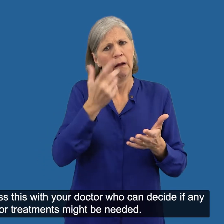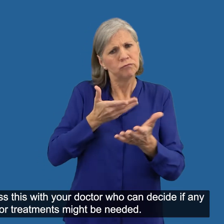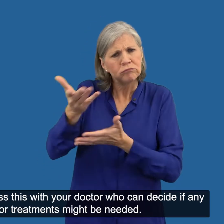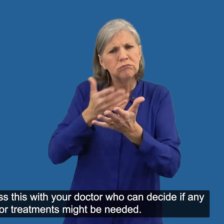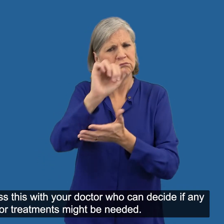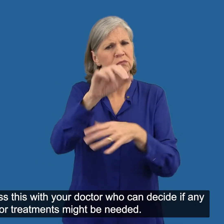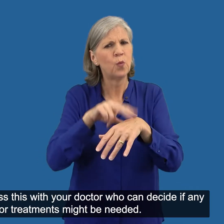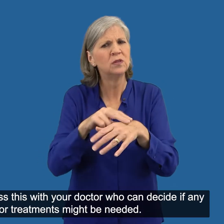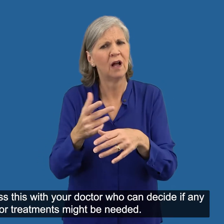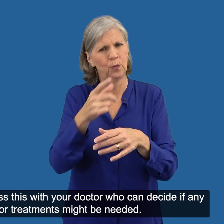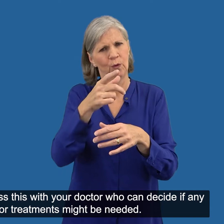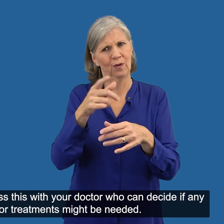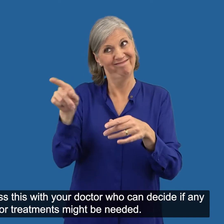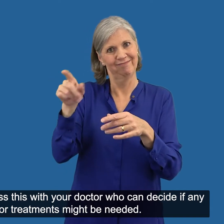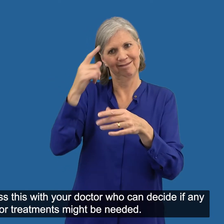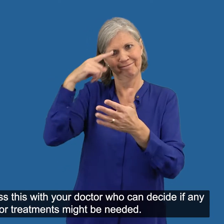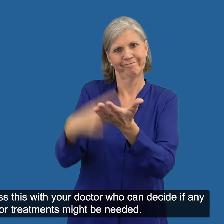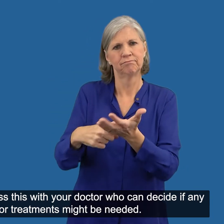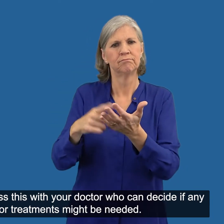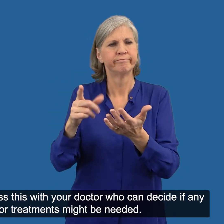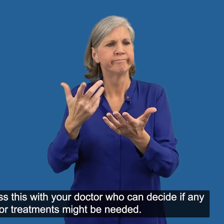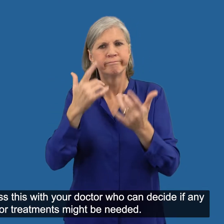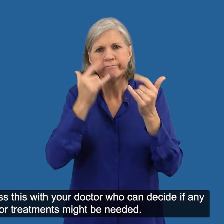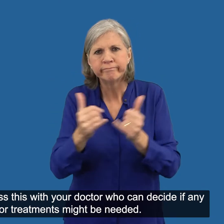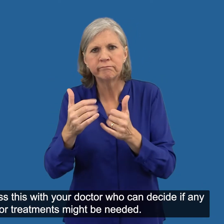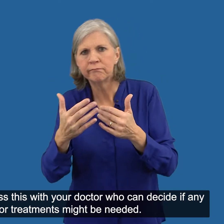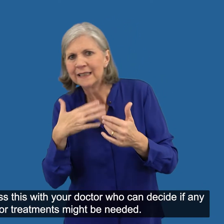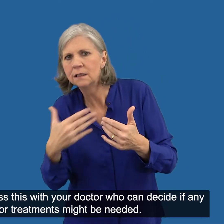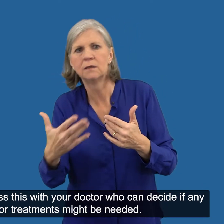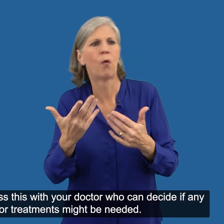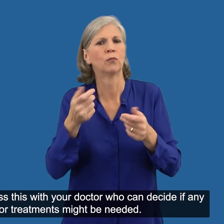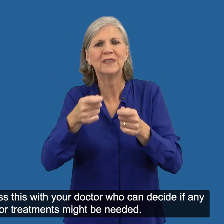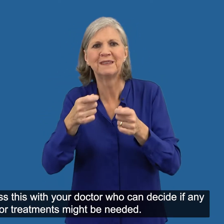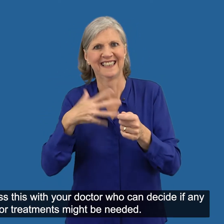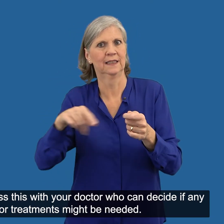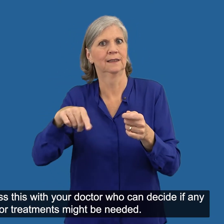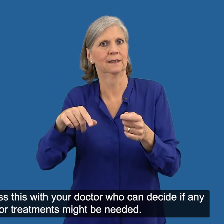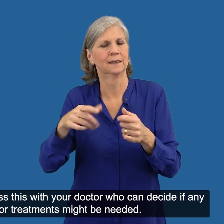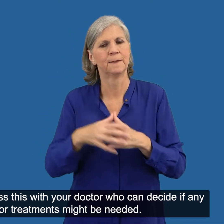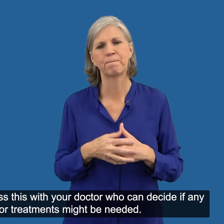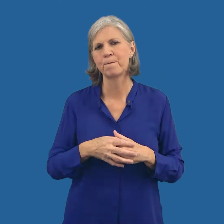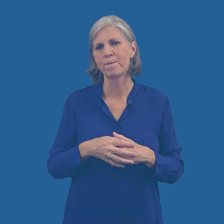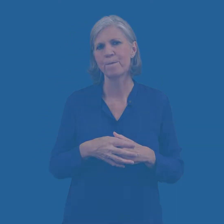You can then discuss this with your doctor, who can decide if any tests or treatments might be needed.